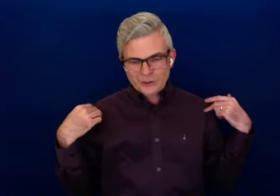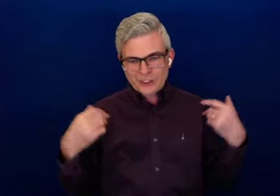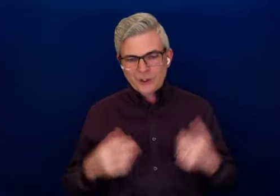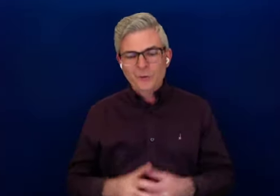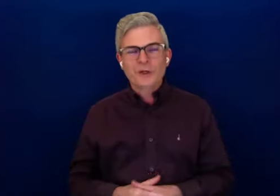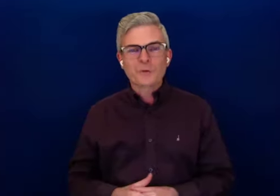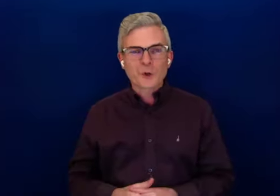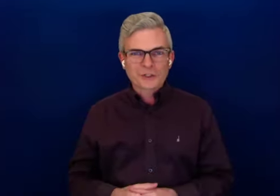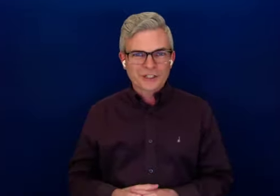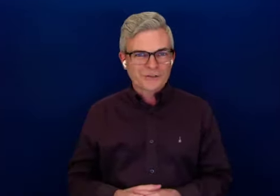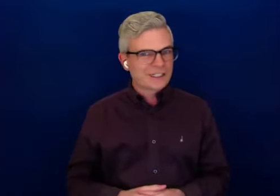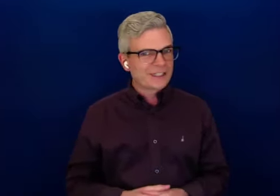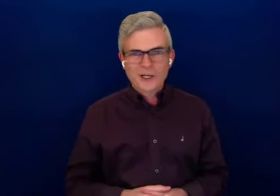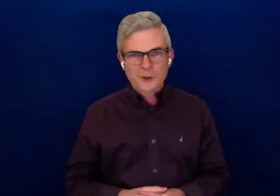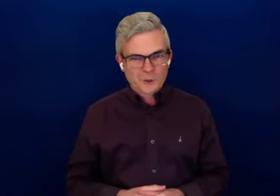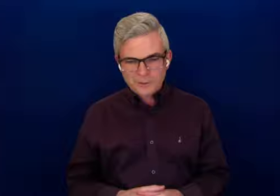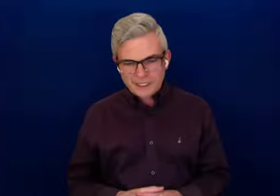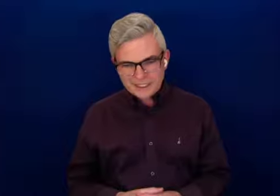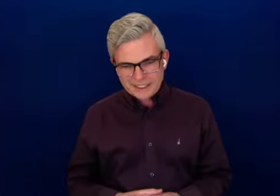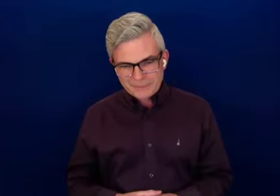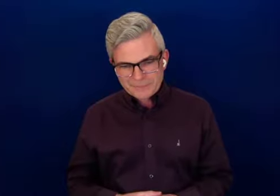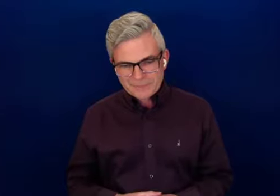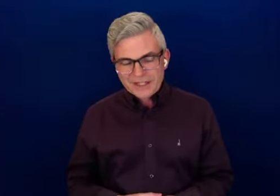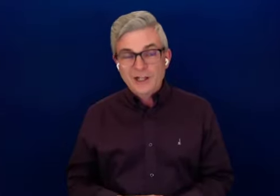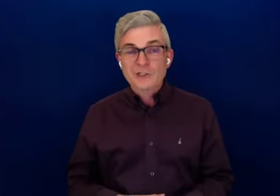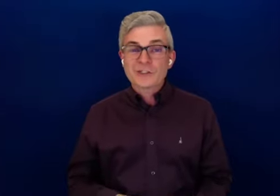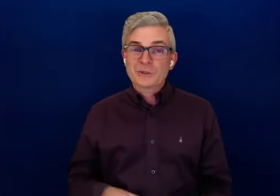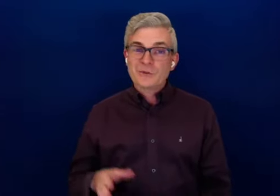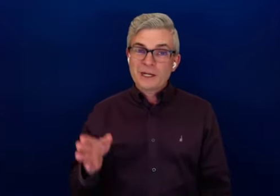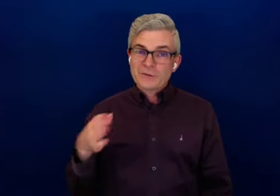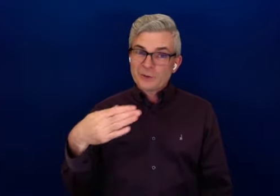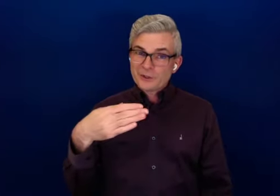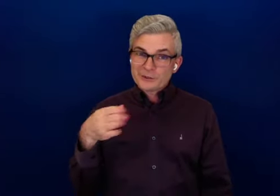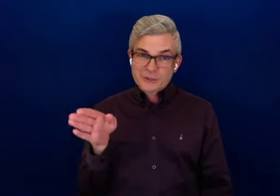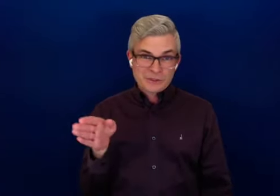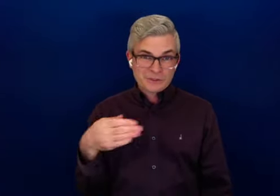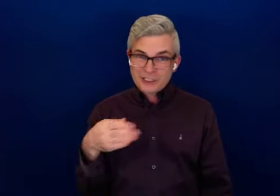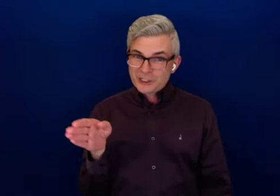shoulder when roll shifting, not your whole body. Also, if you have one of those swiveling